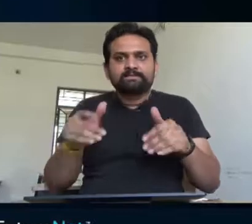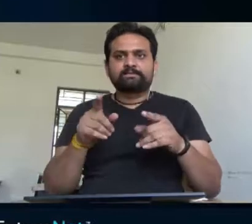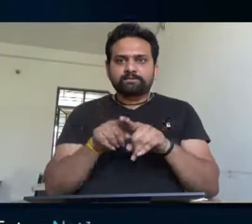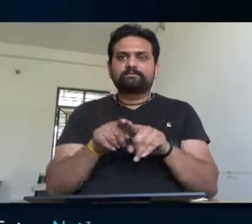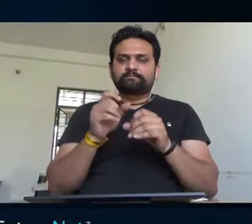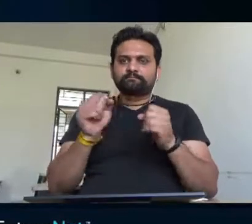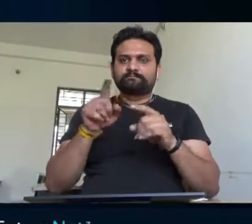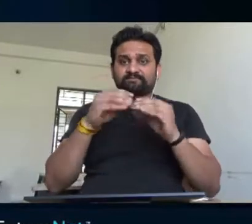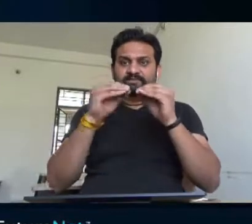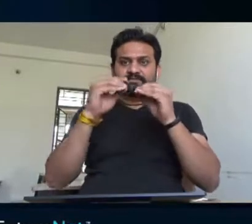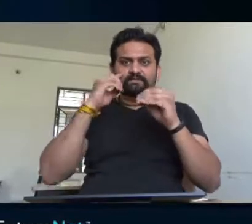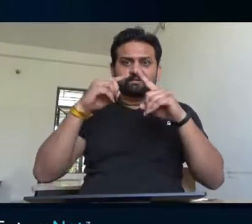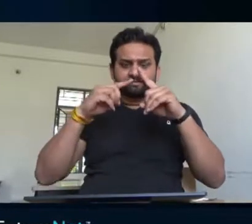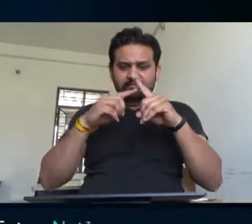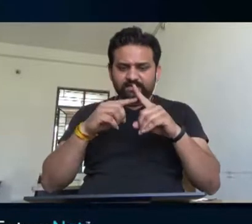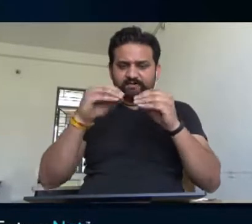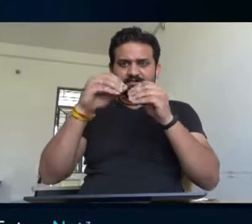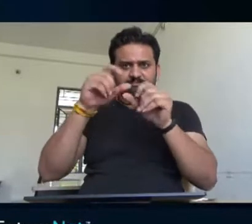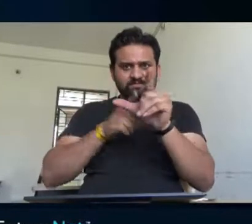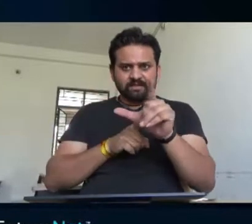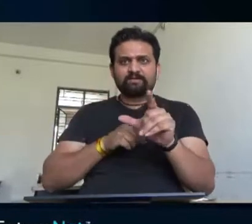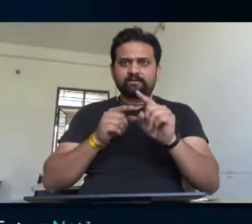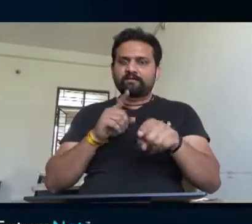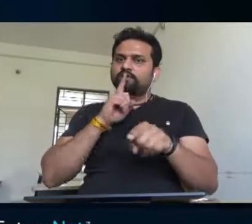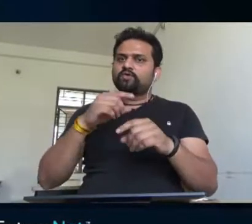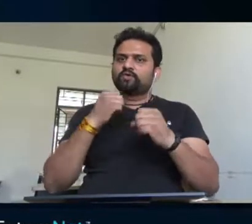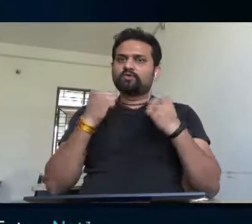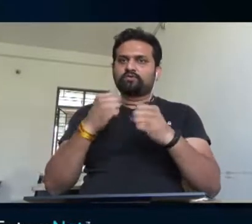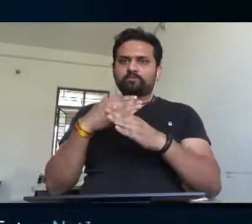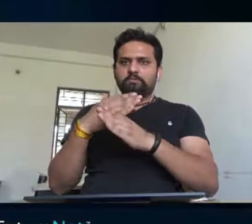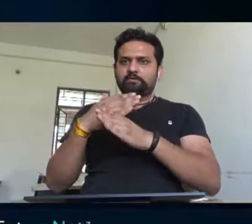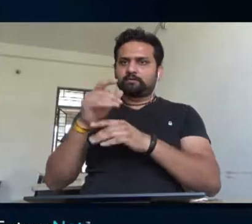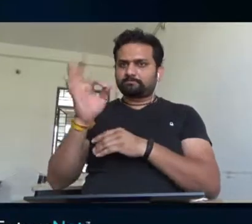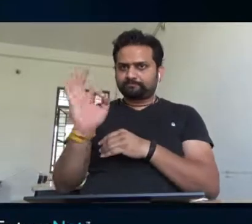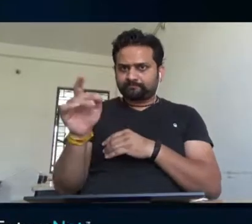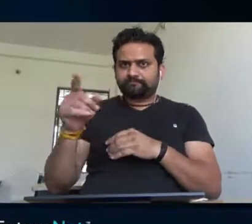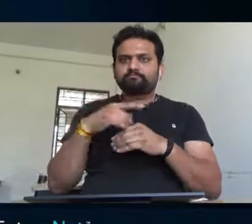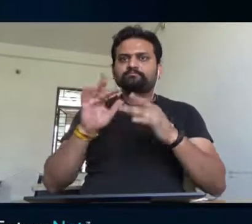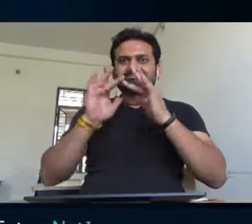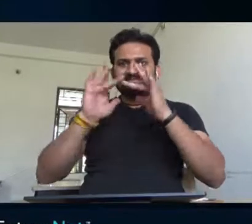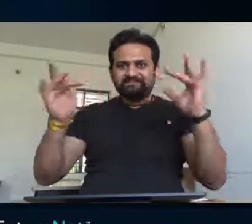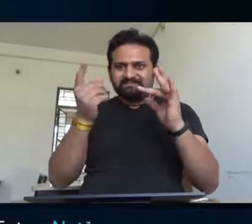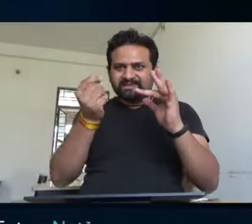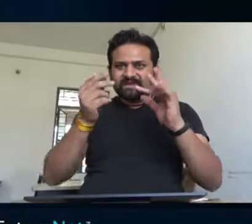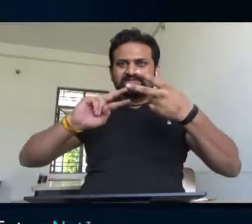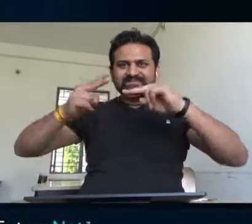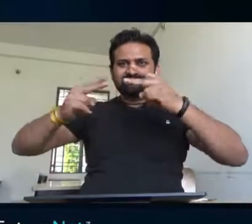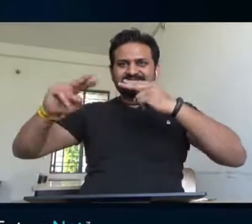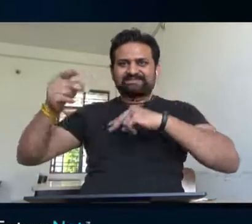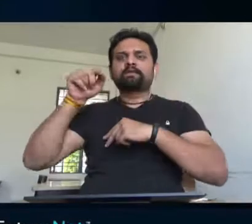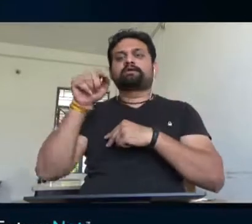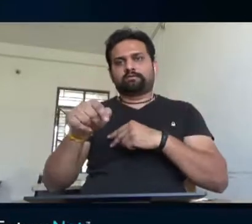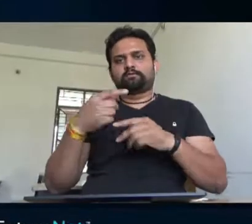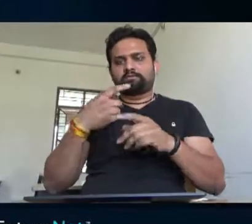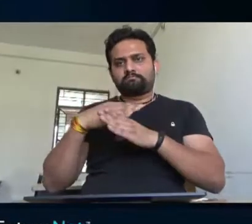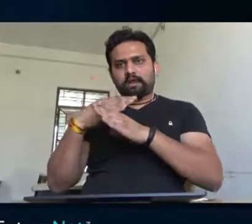BitPay is one of our main partners in the cryptocurrency industry, and they love